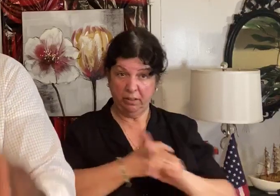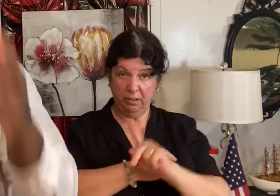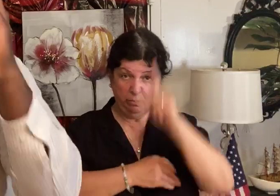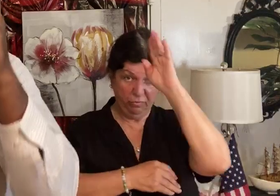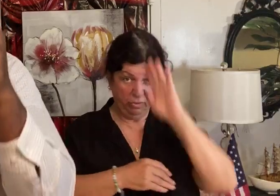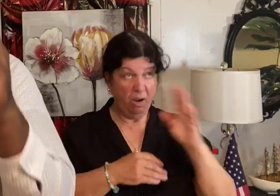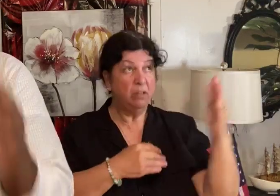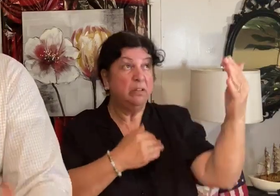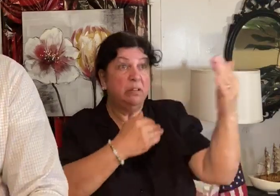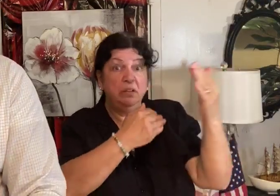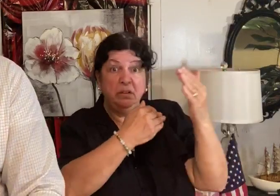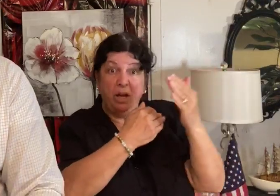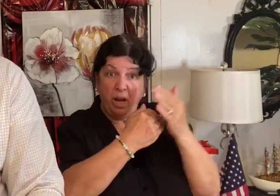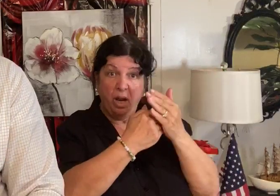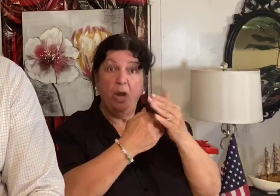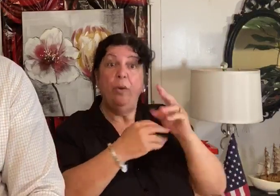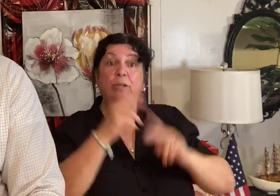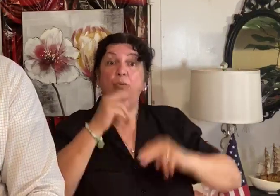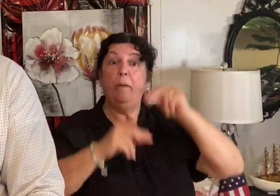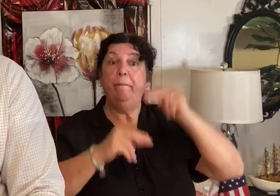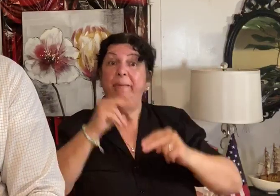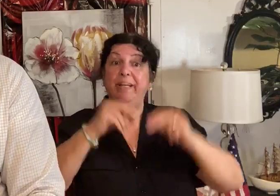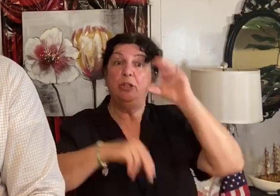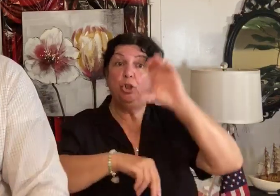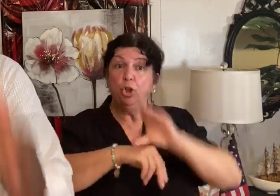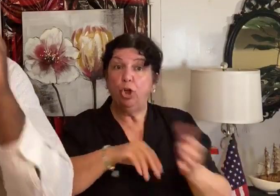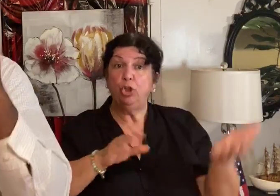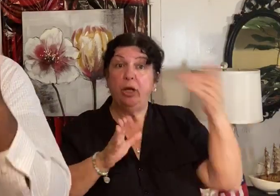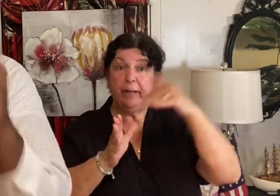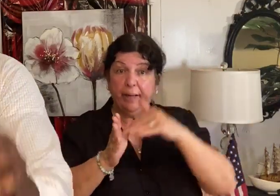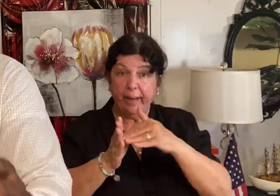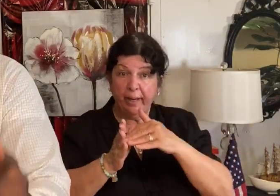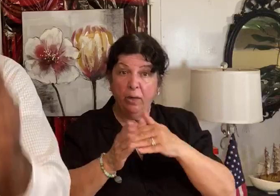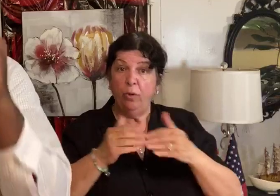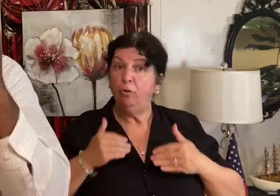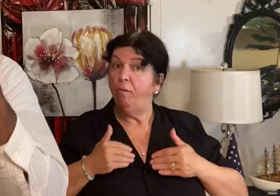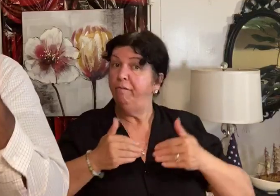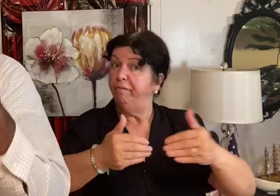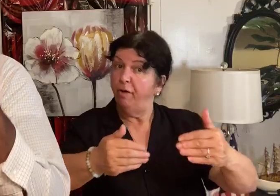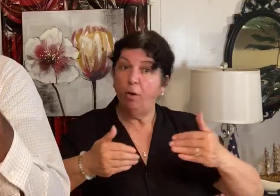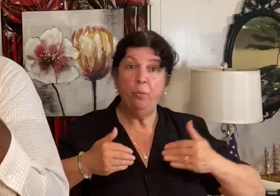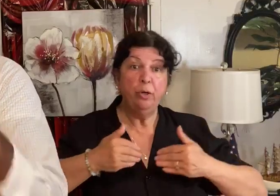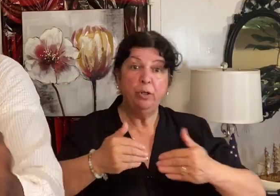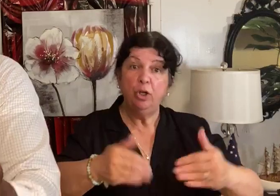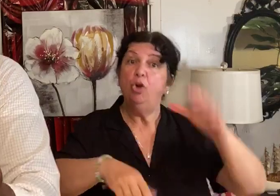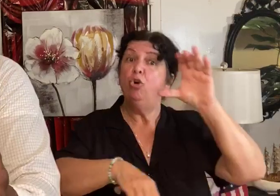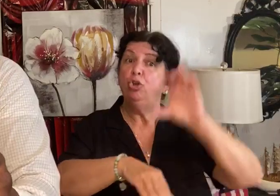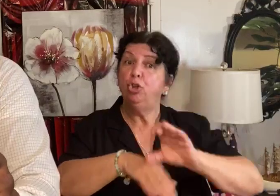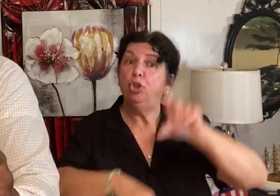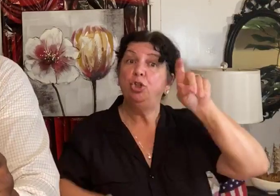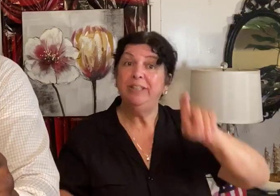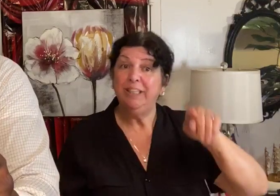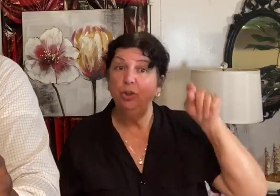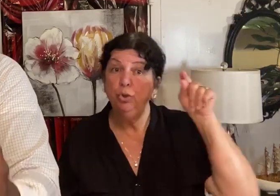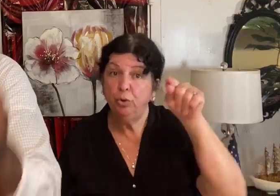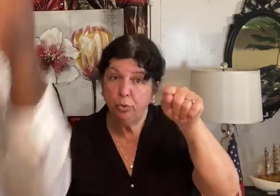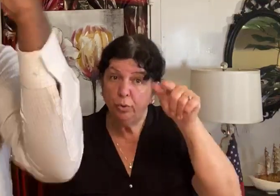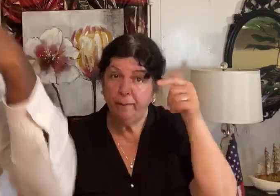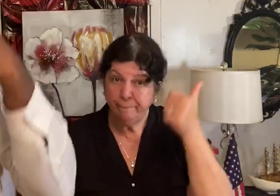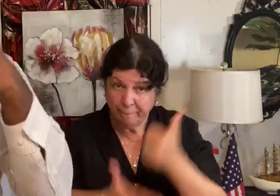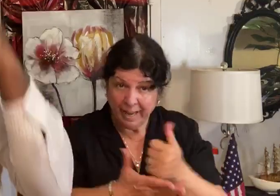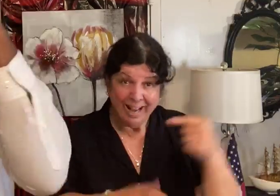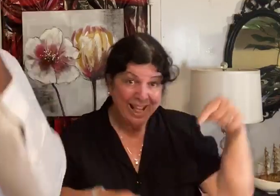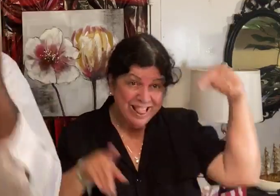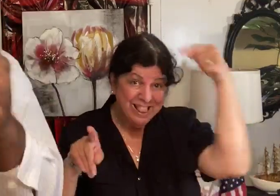is at hand. We need to build our church again. Amen. We need to go forward. Your church needs you. Amen.